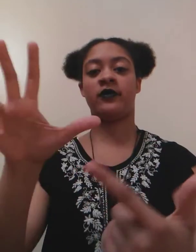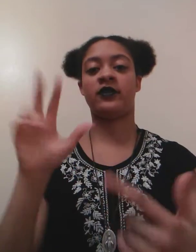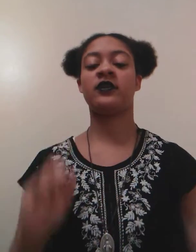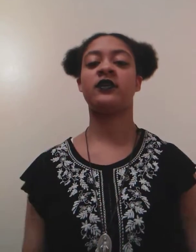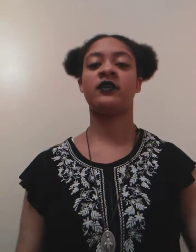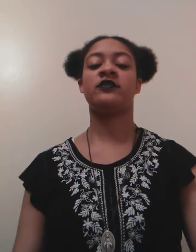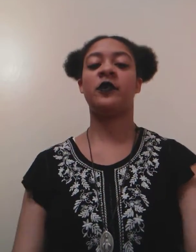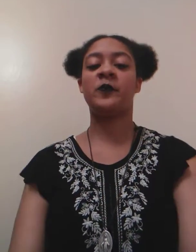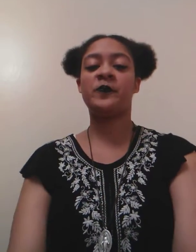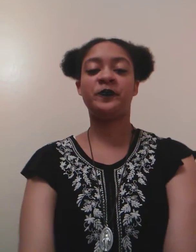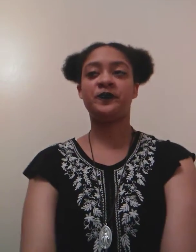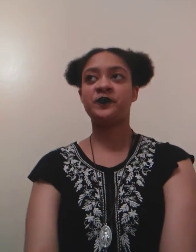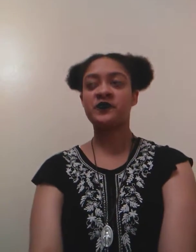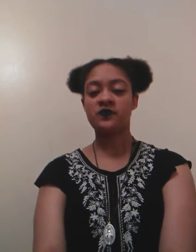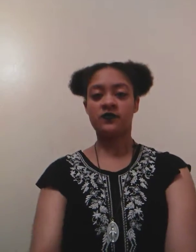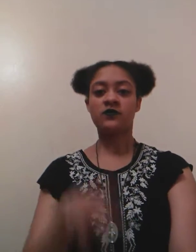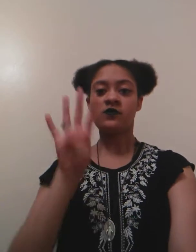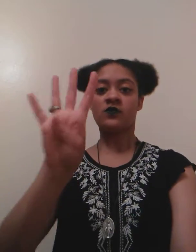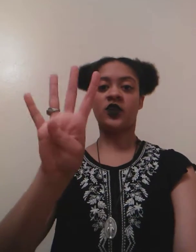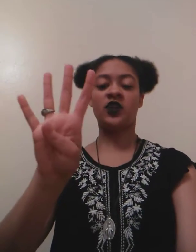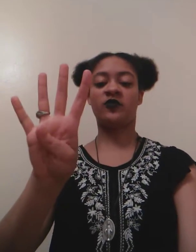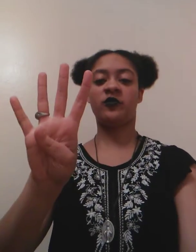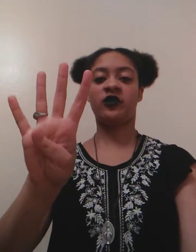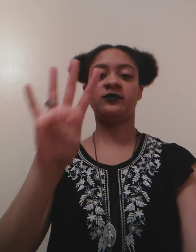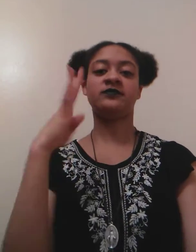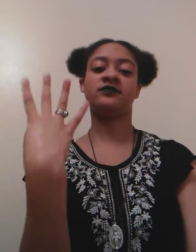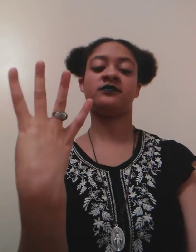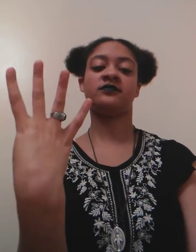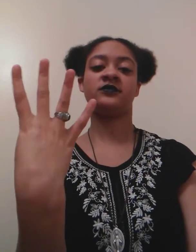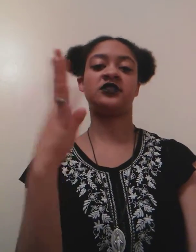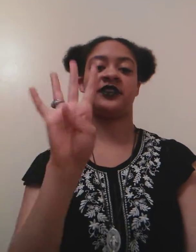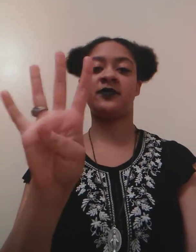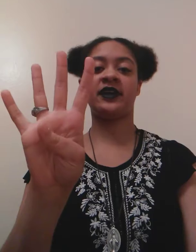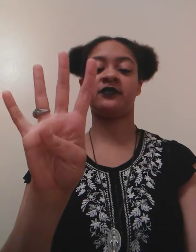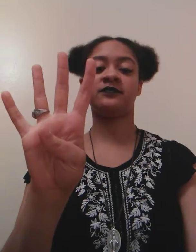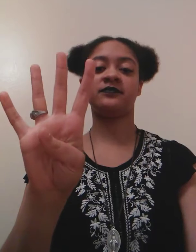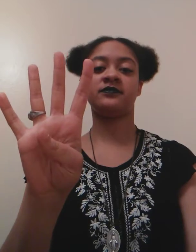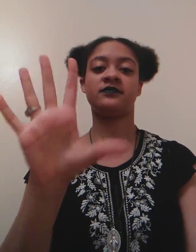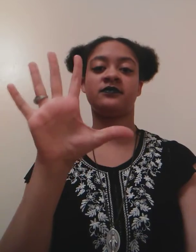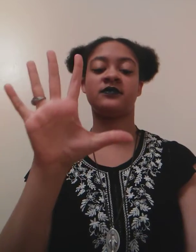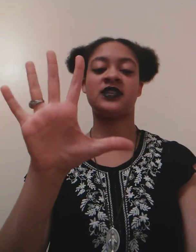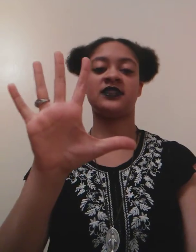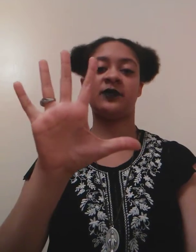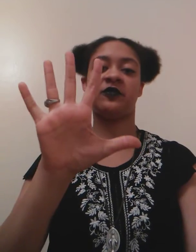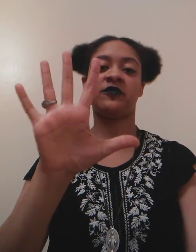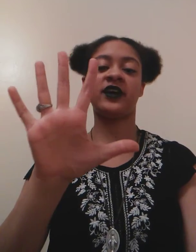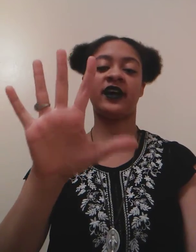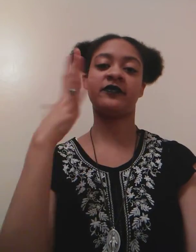outward. So, number 4 still doesn't matter, and the same thing with 5.